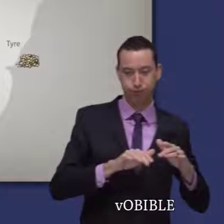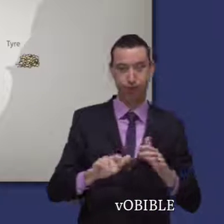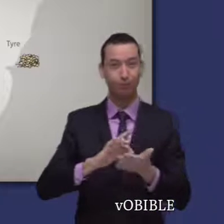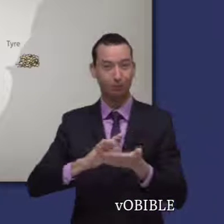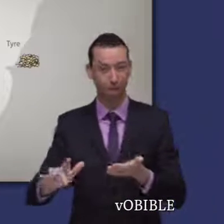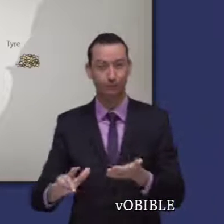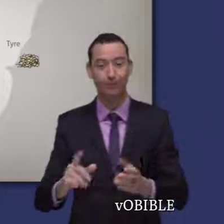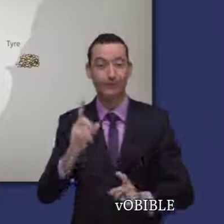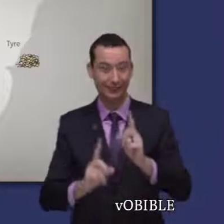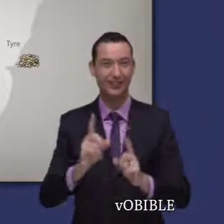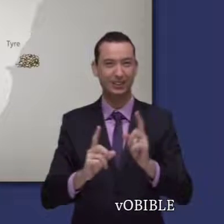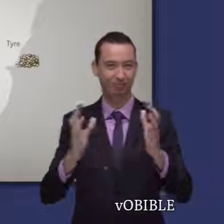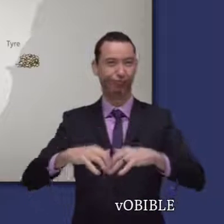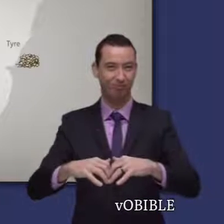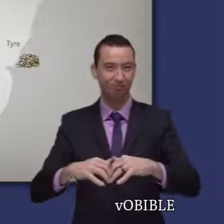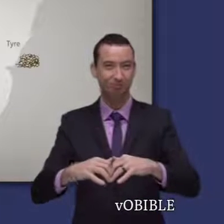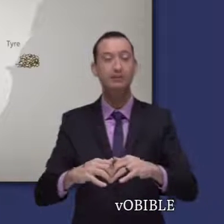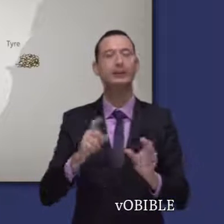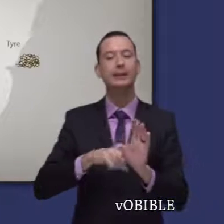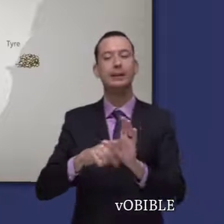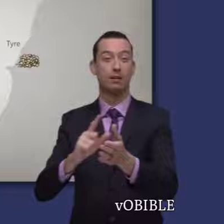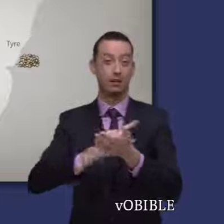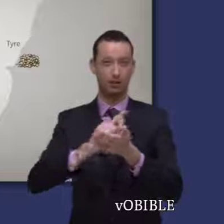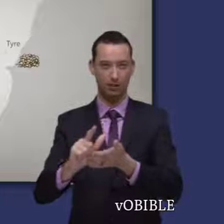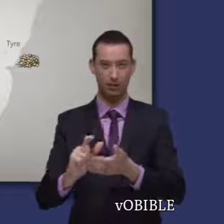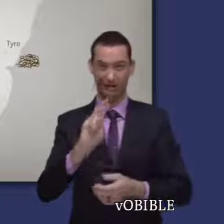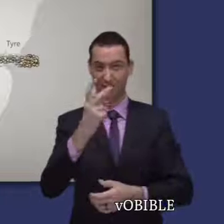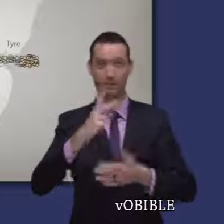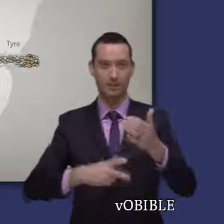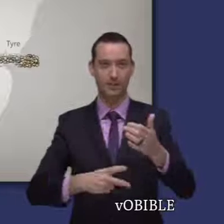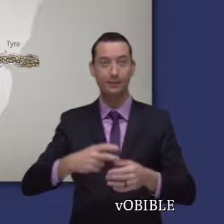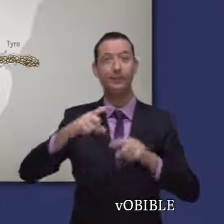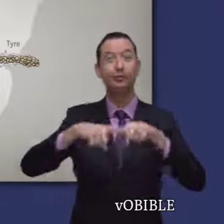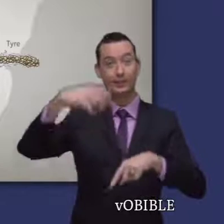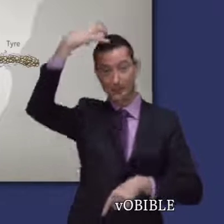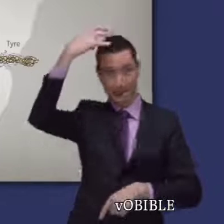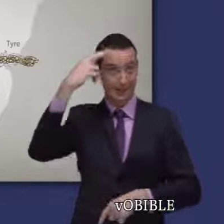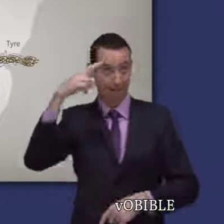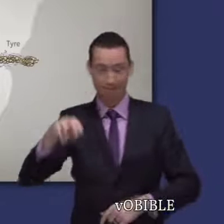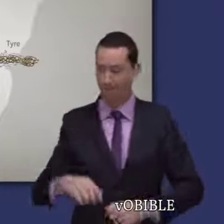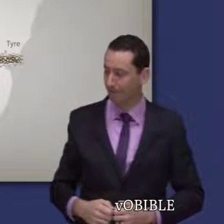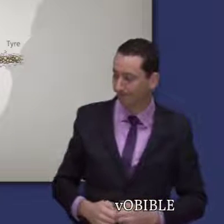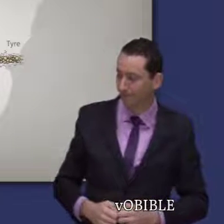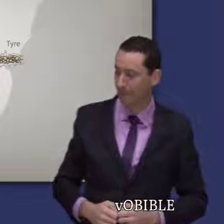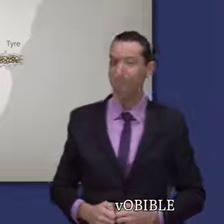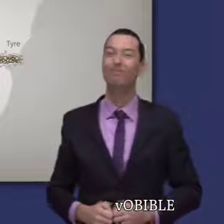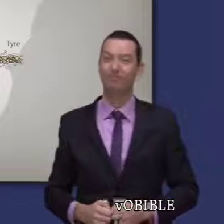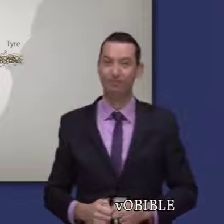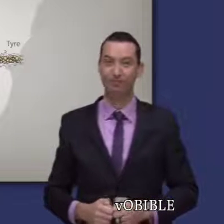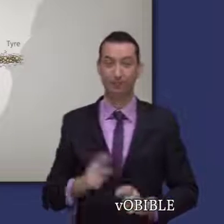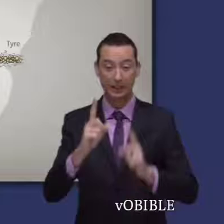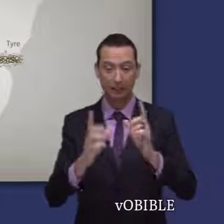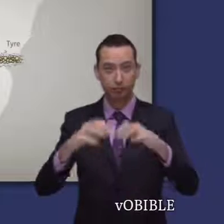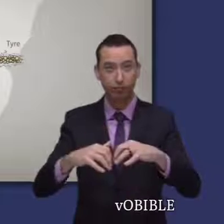Nebuchadnezzar devastated the mainland city, Alexander the Great completed the destruction by building a causeway to the island city